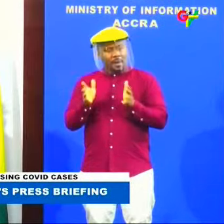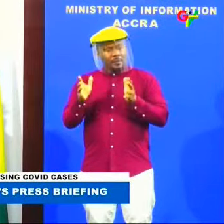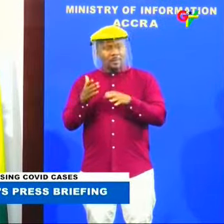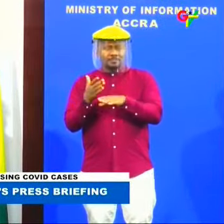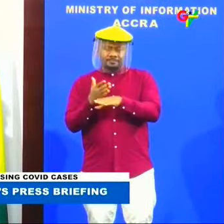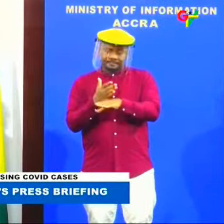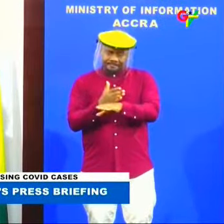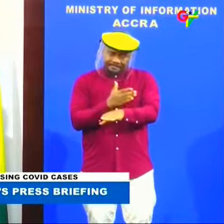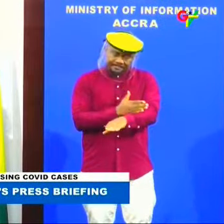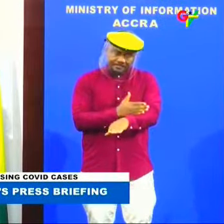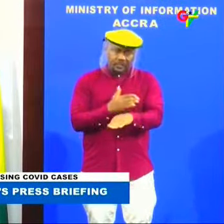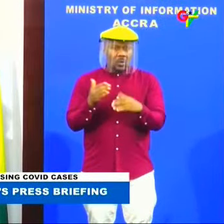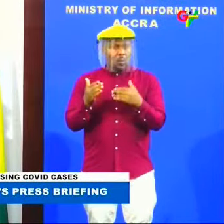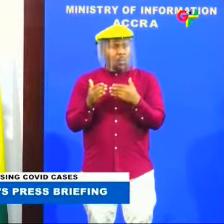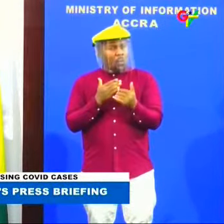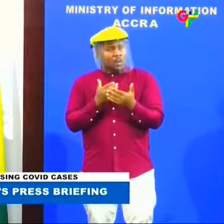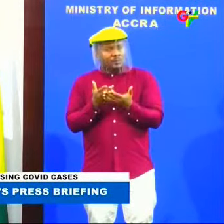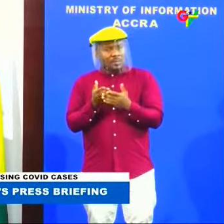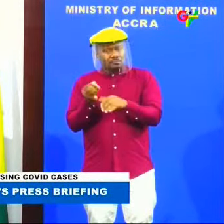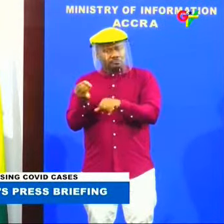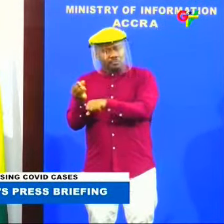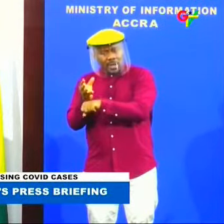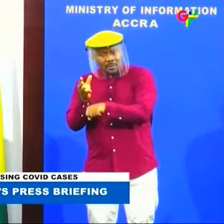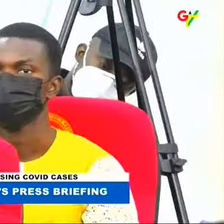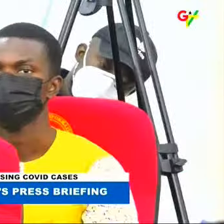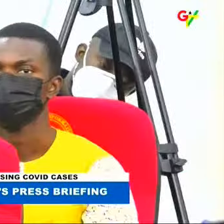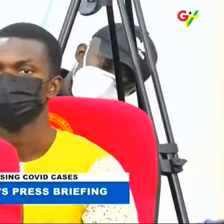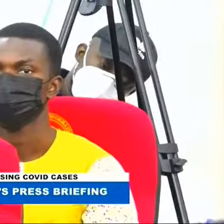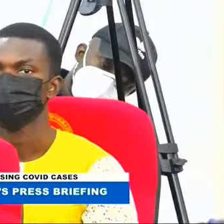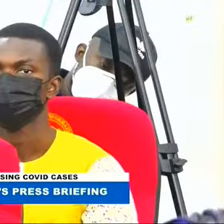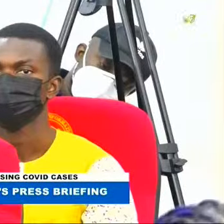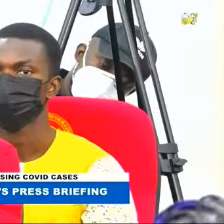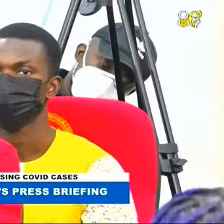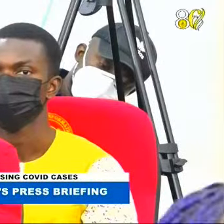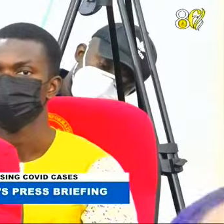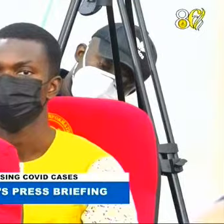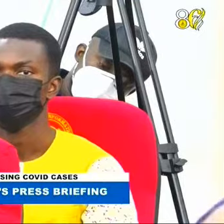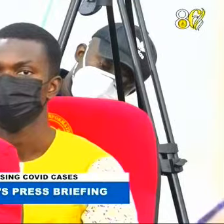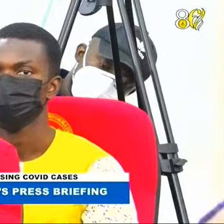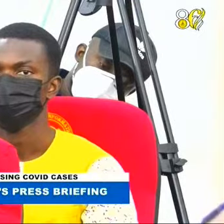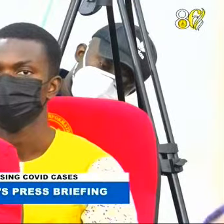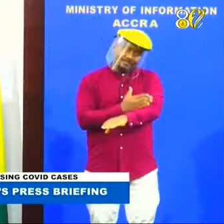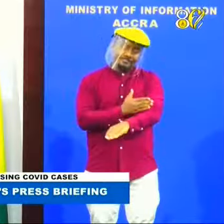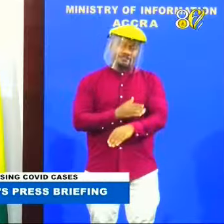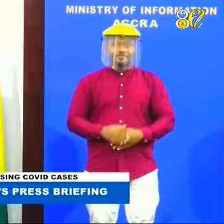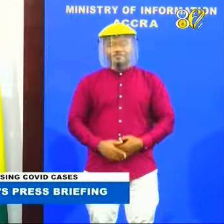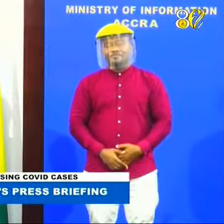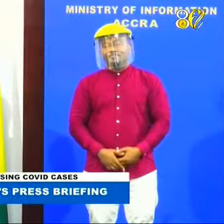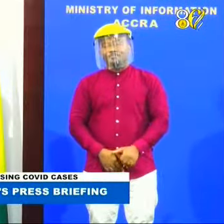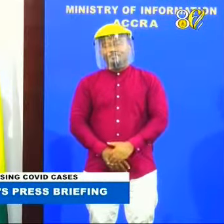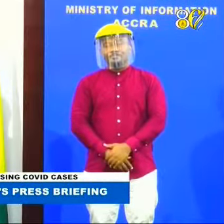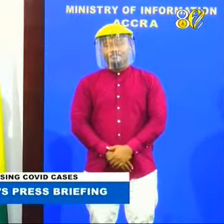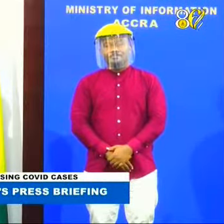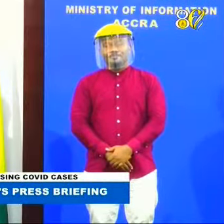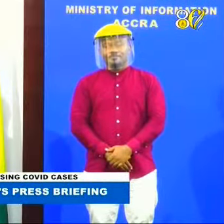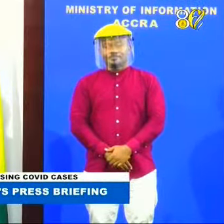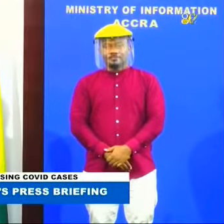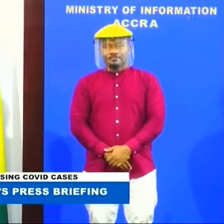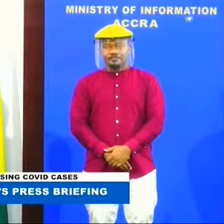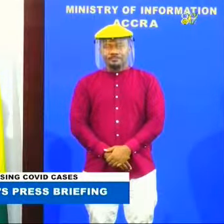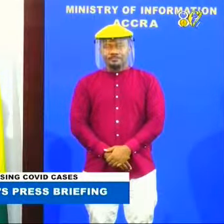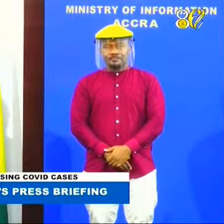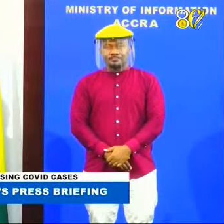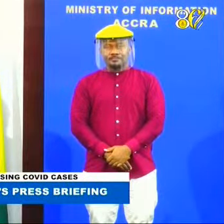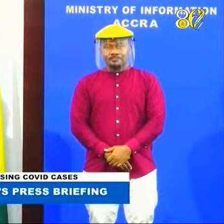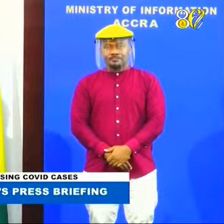they do, and anything that we recommend that they do, they have done it. So far, we have not had any issues with the